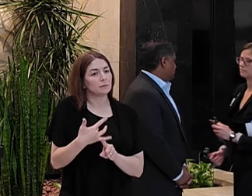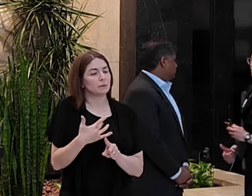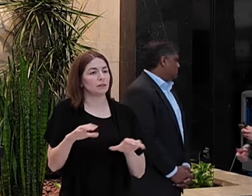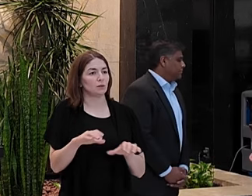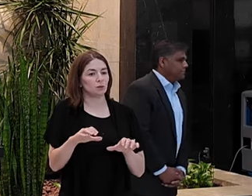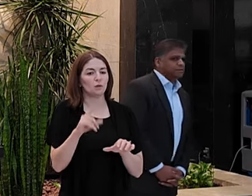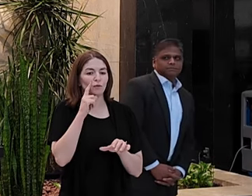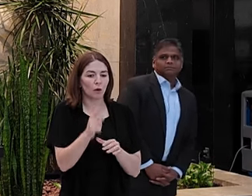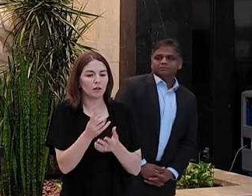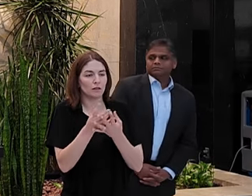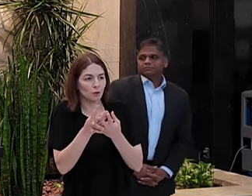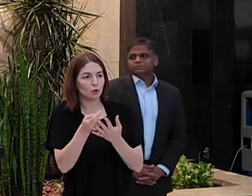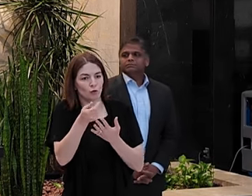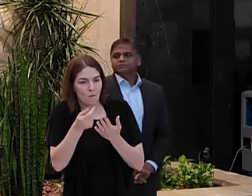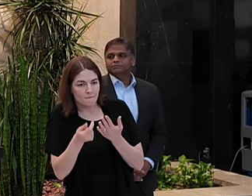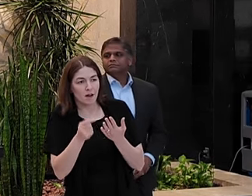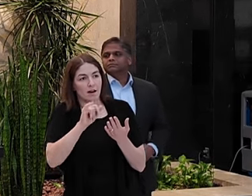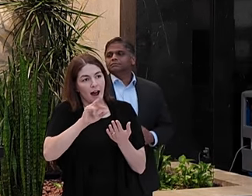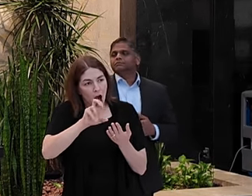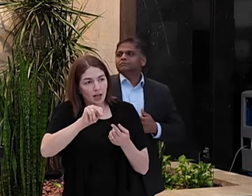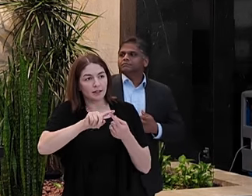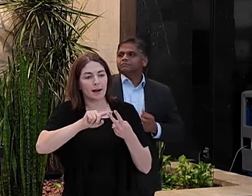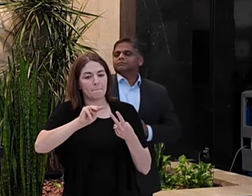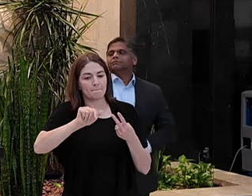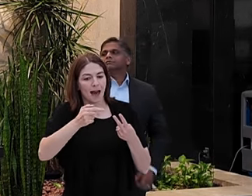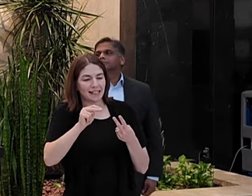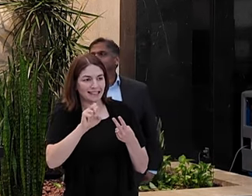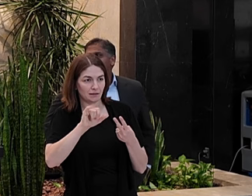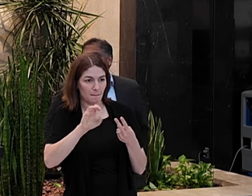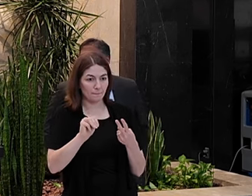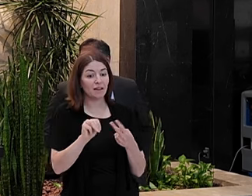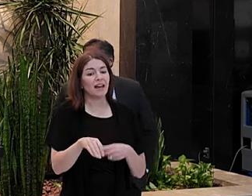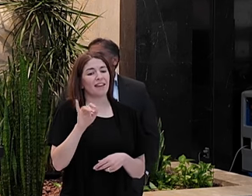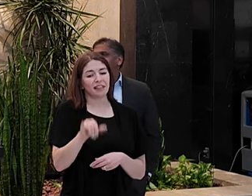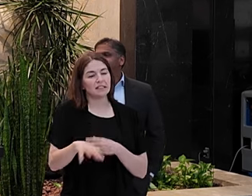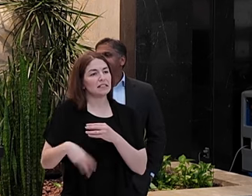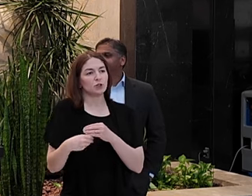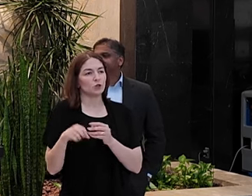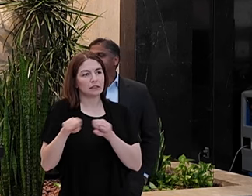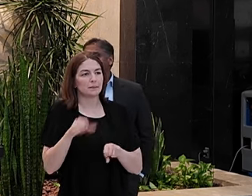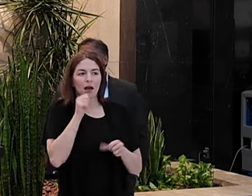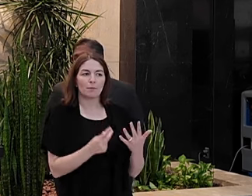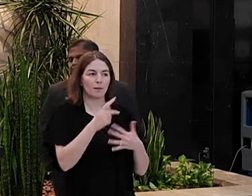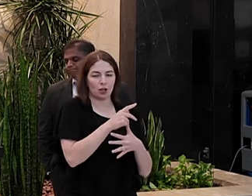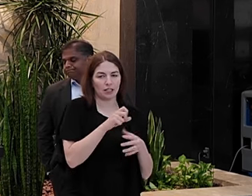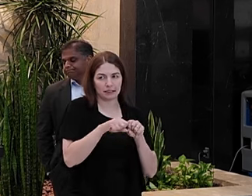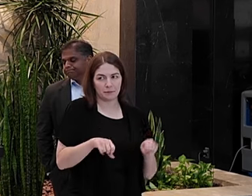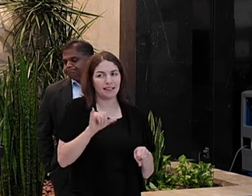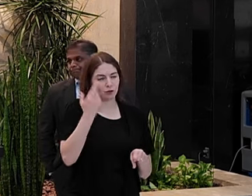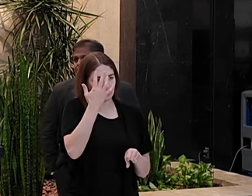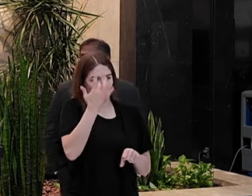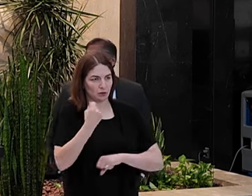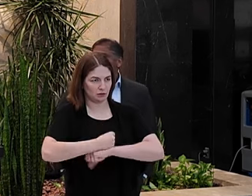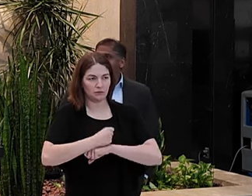primarily to move iron or magnesium from the system. It was taken down because it wasn't needed. That's an auxiliary system. It's not a primary system. And